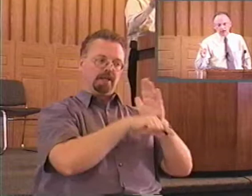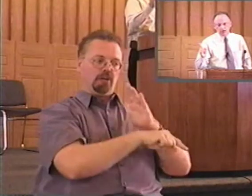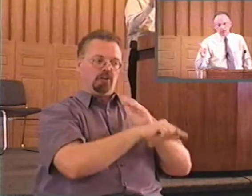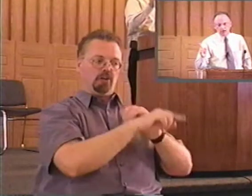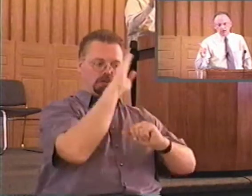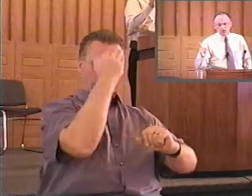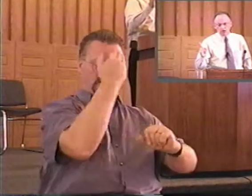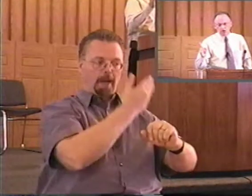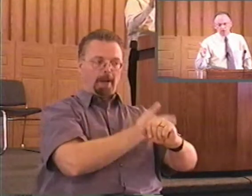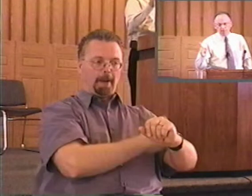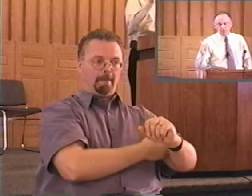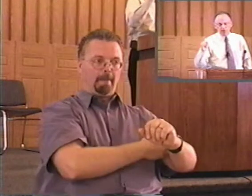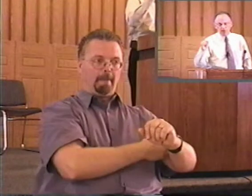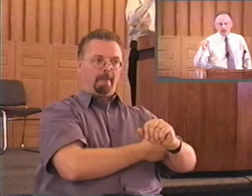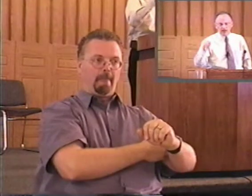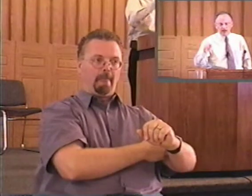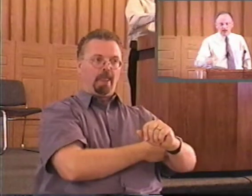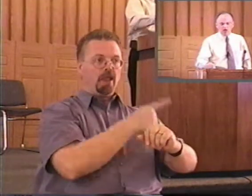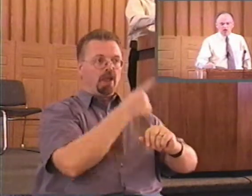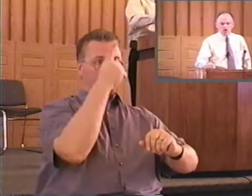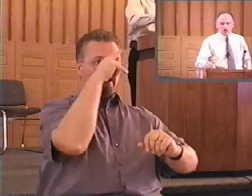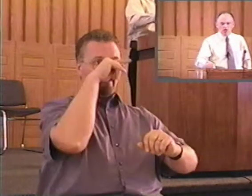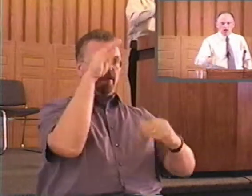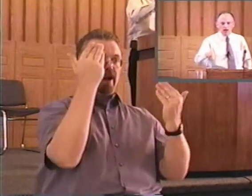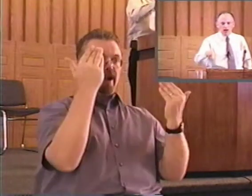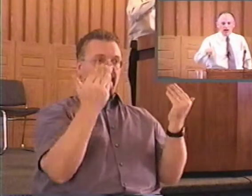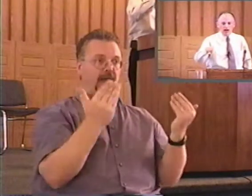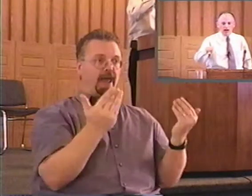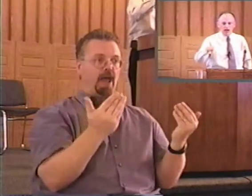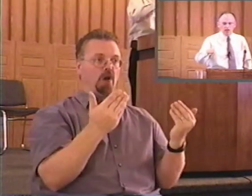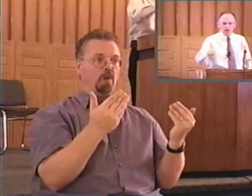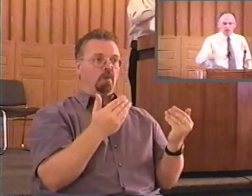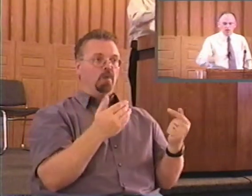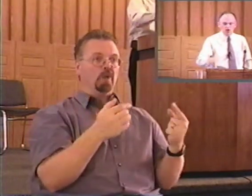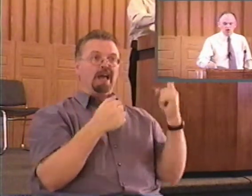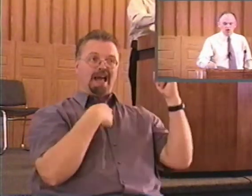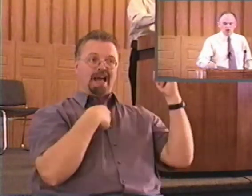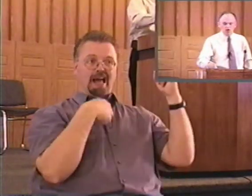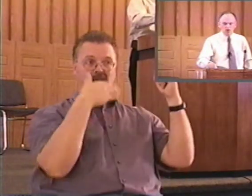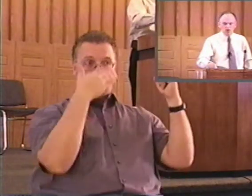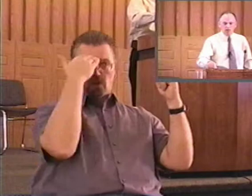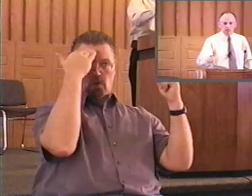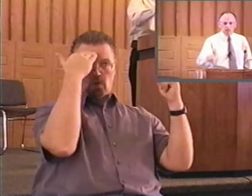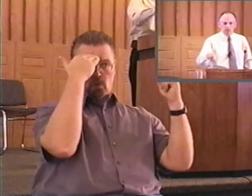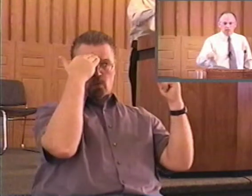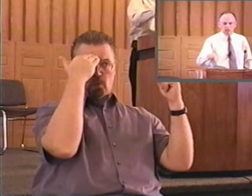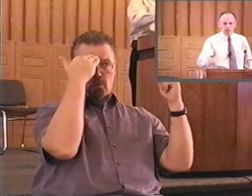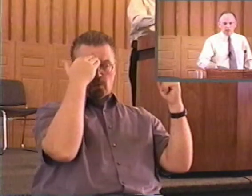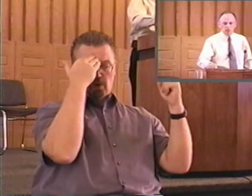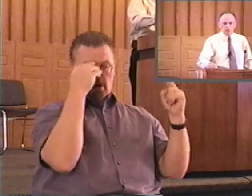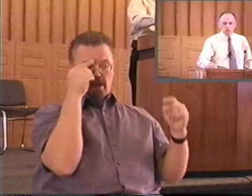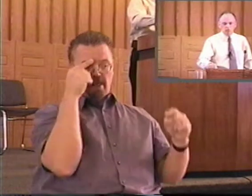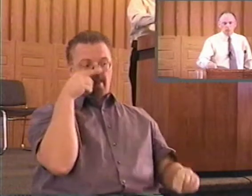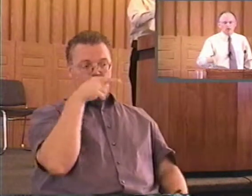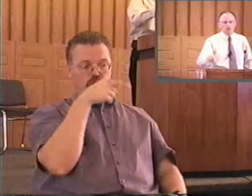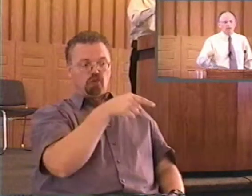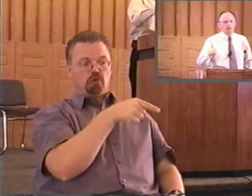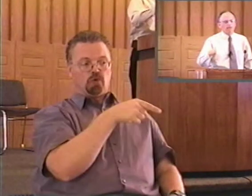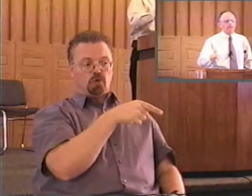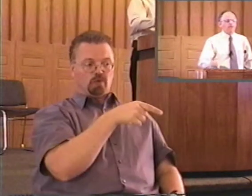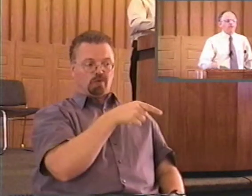lad. For now I know that you